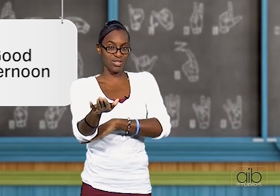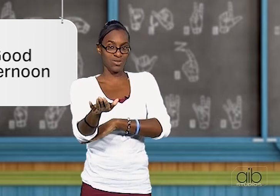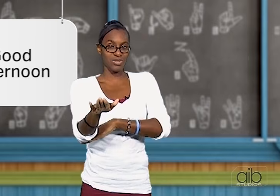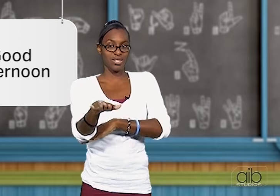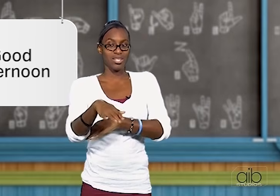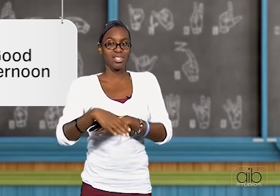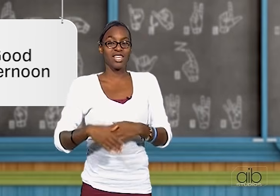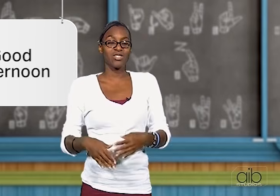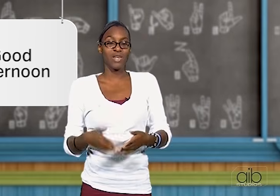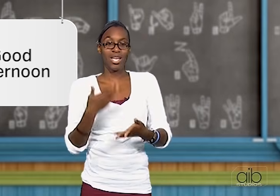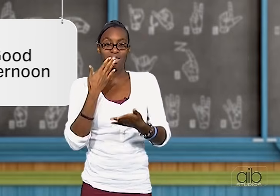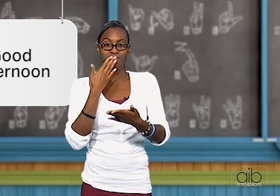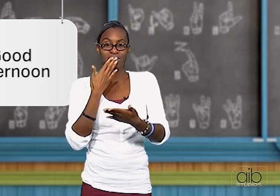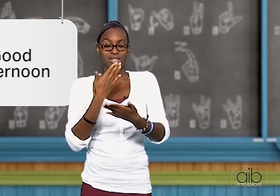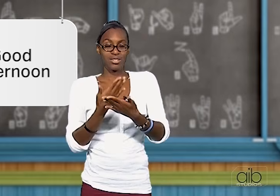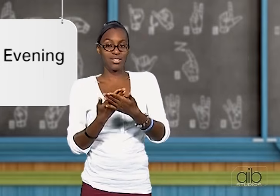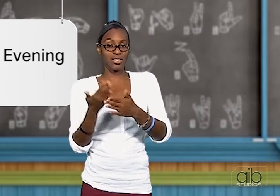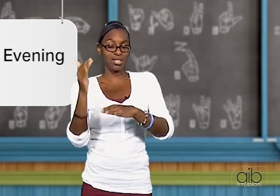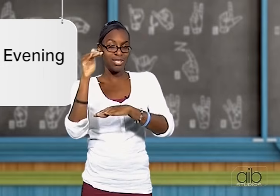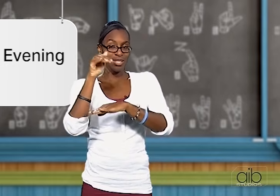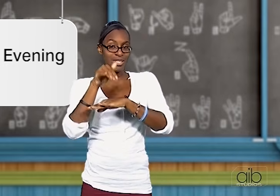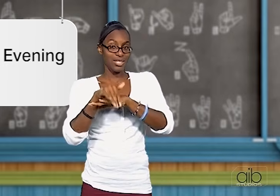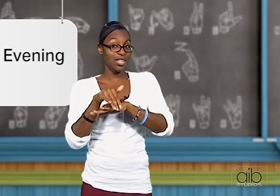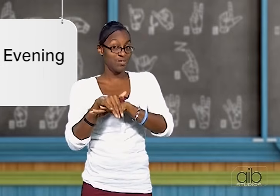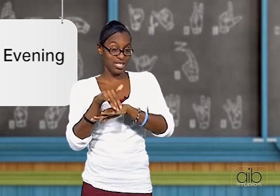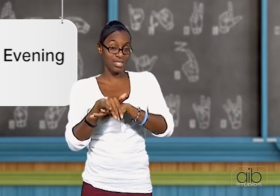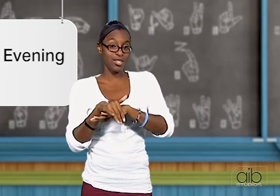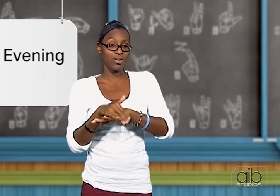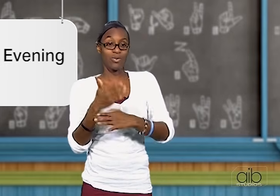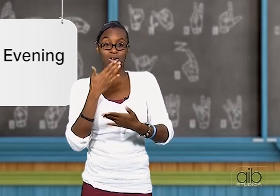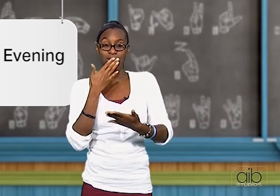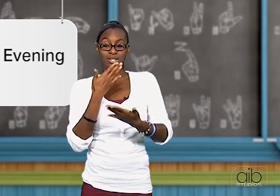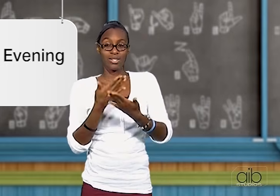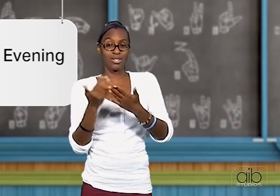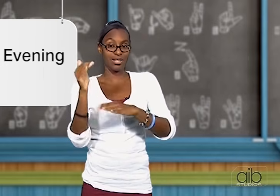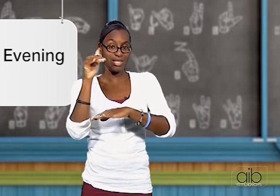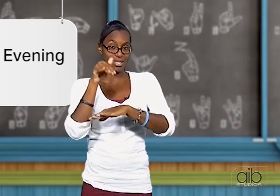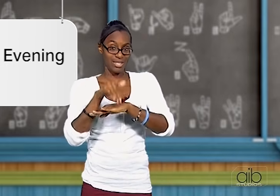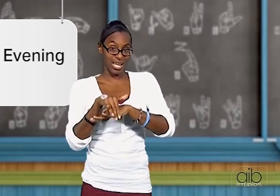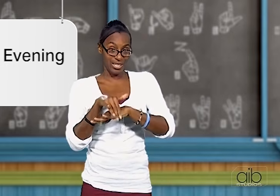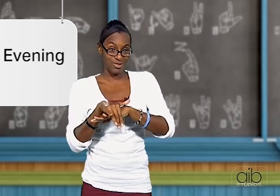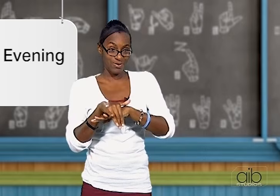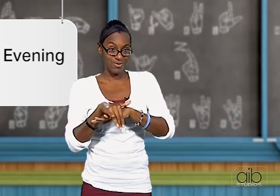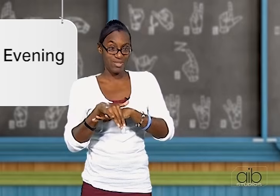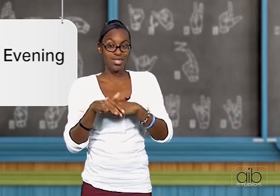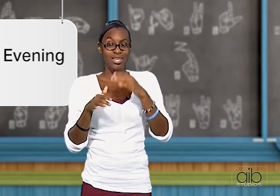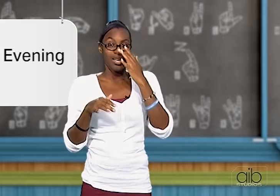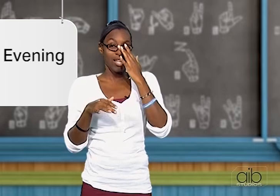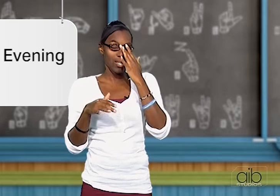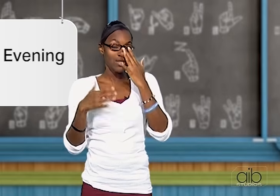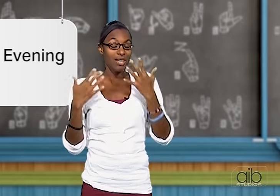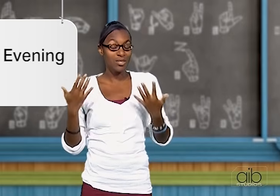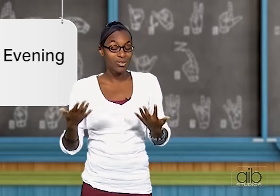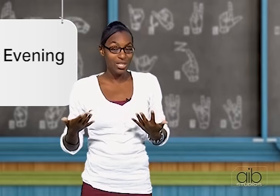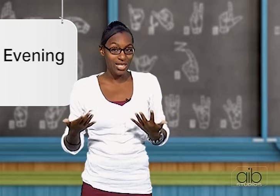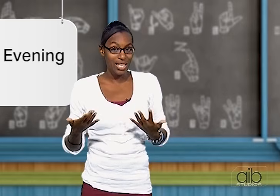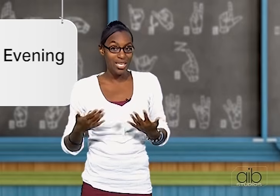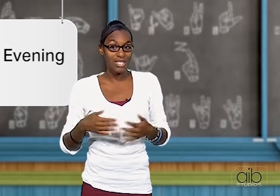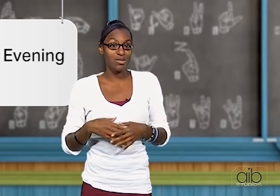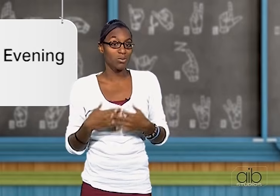afternoon. And you have good evening or good night. Another greeting is